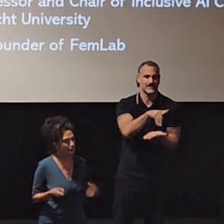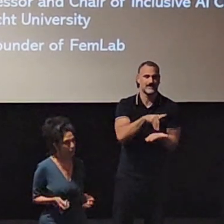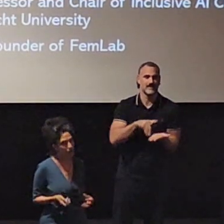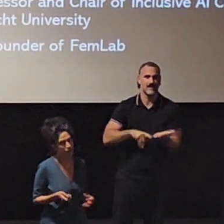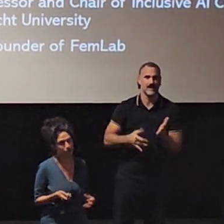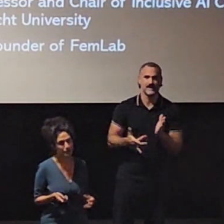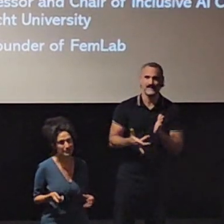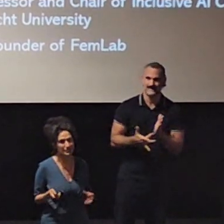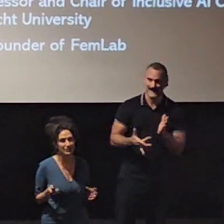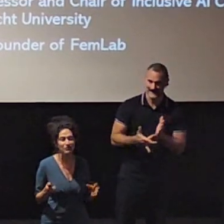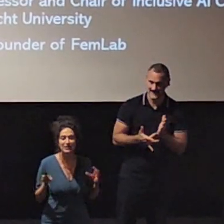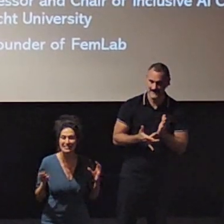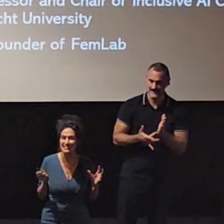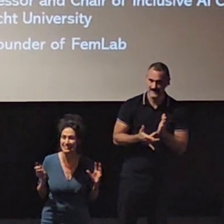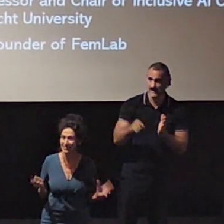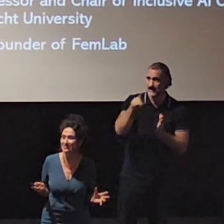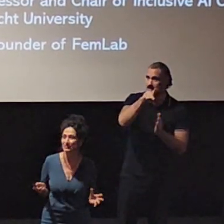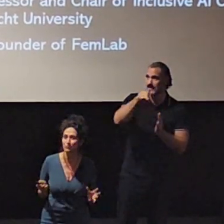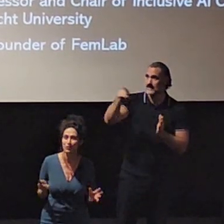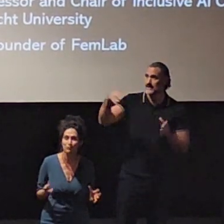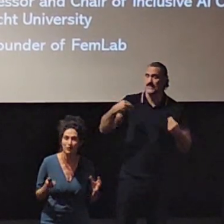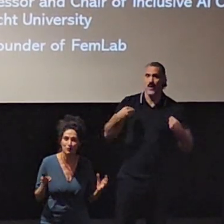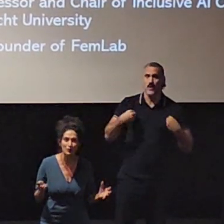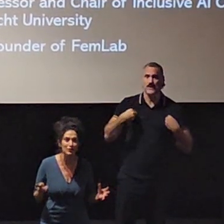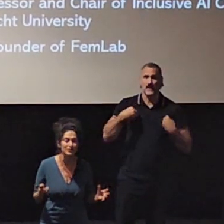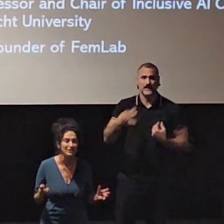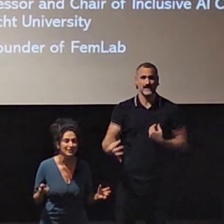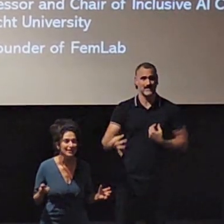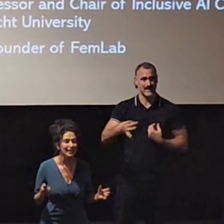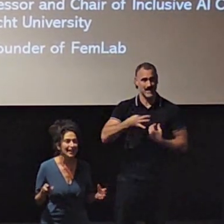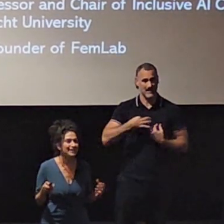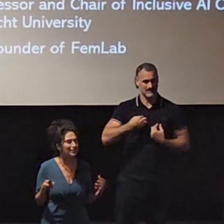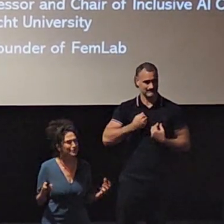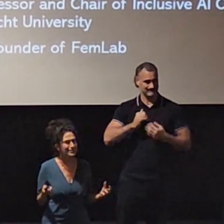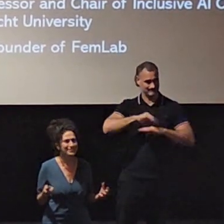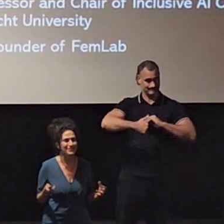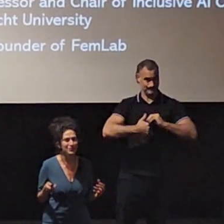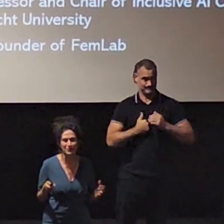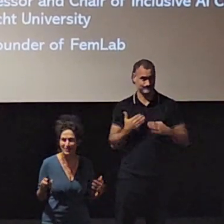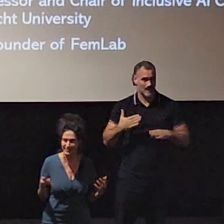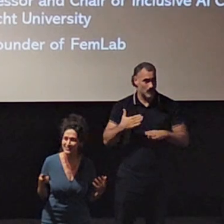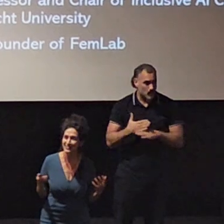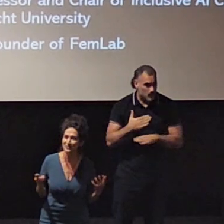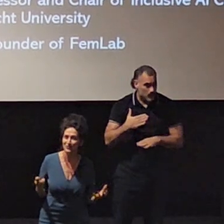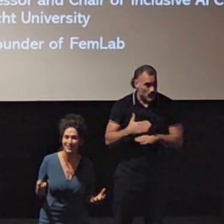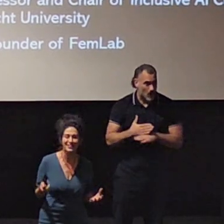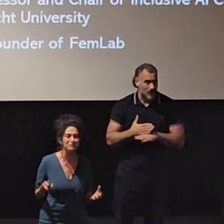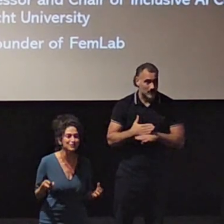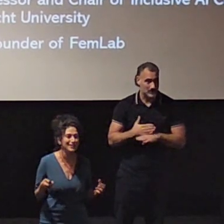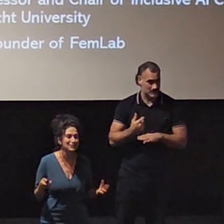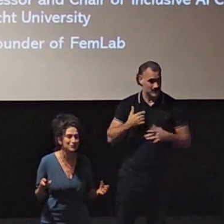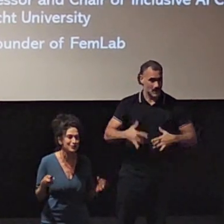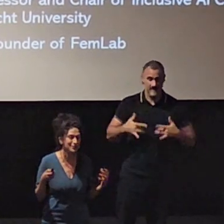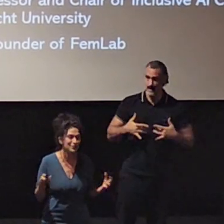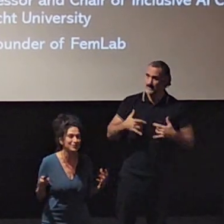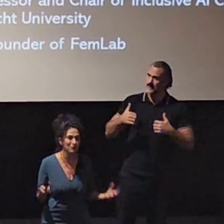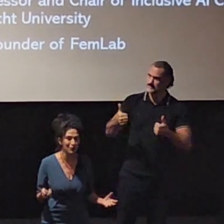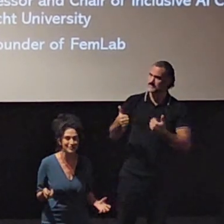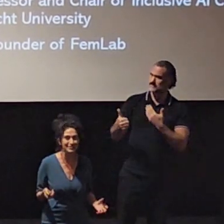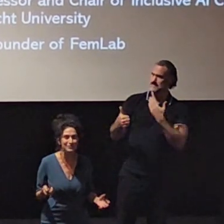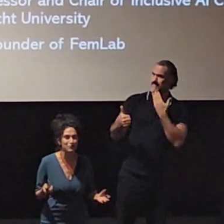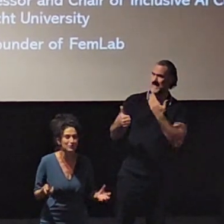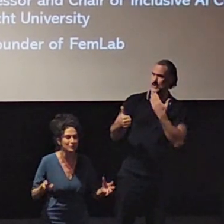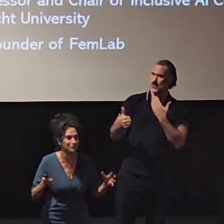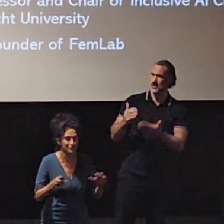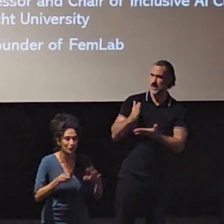they're approaching me is they're very excited about my work. And I think, isn't that great? But actually what they really want